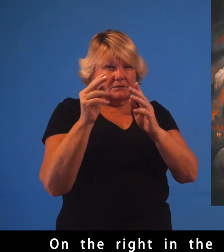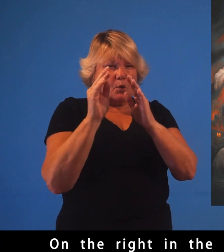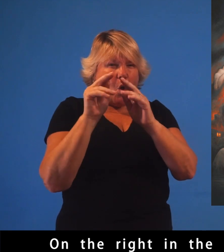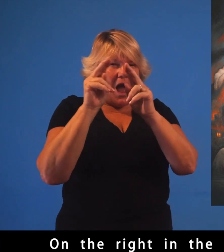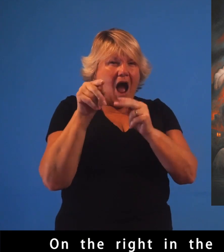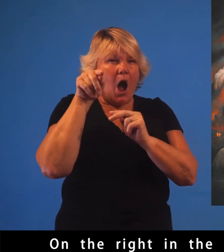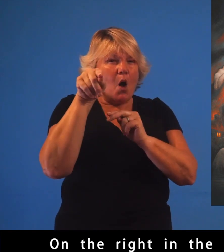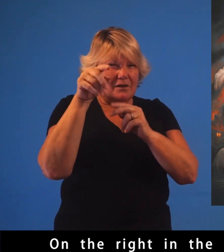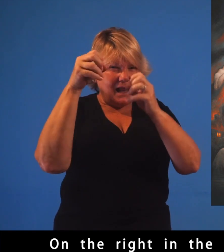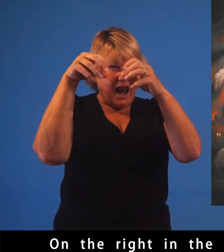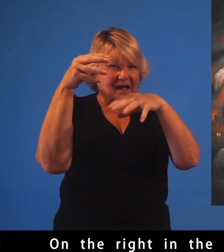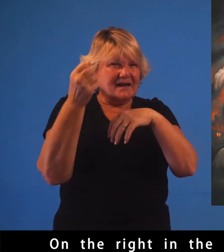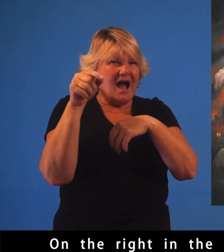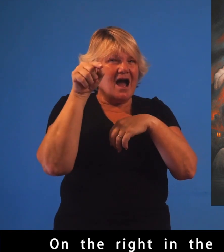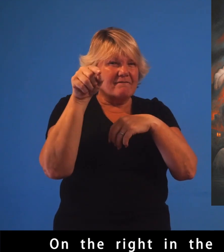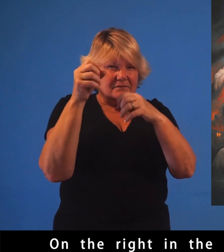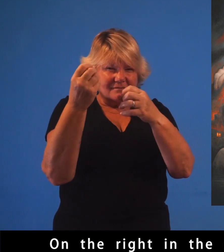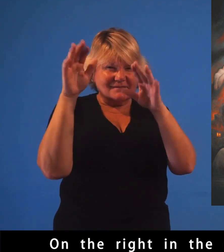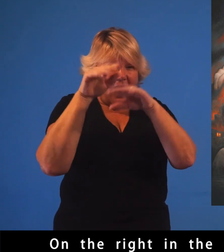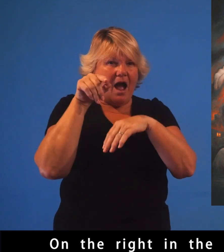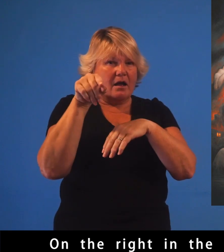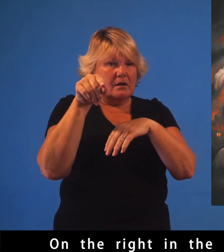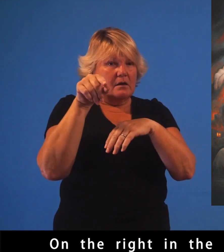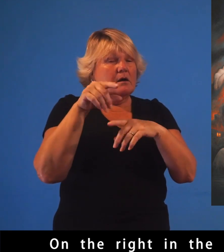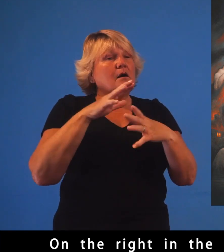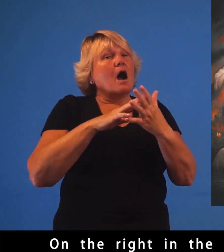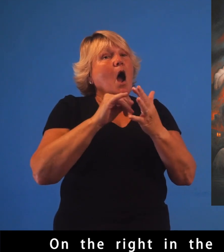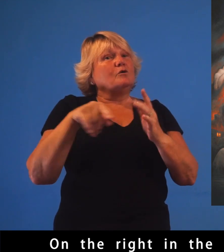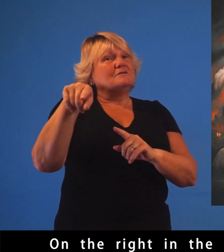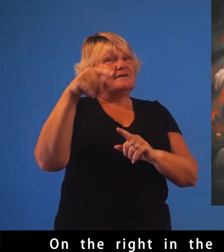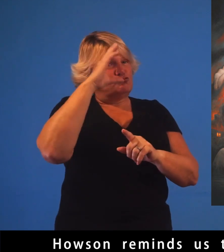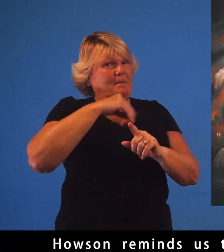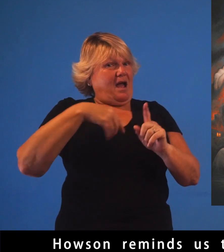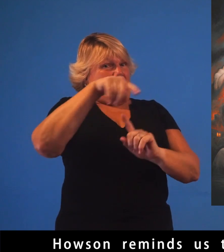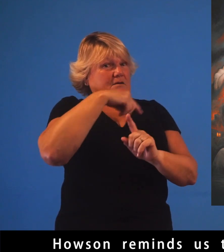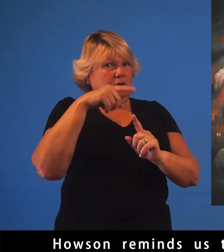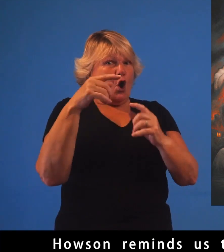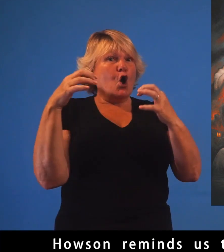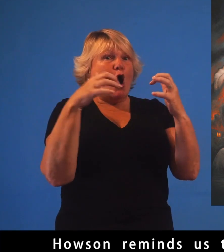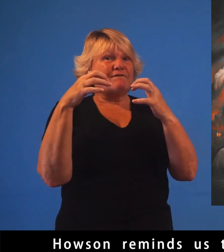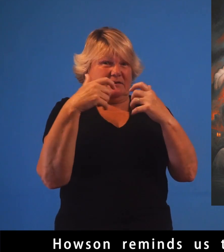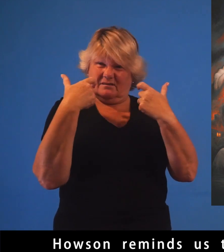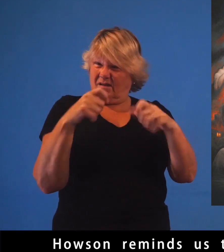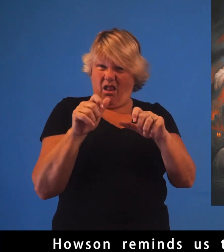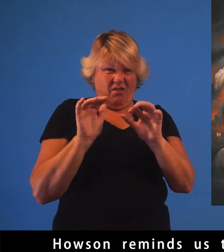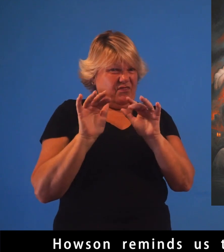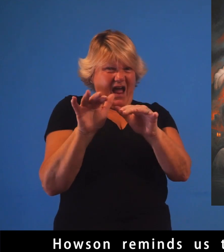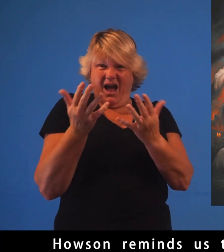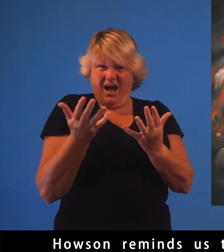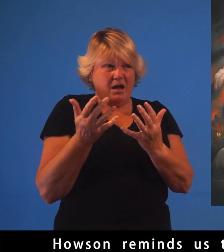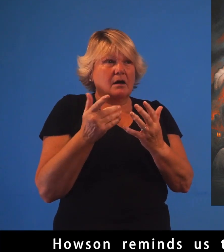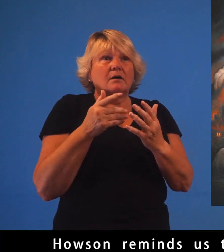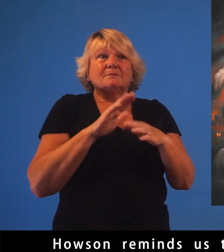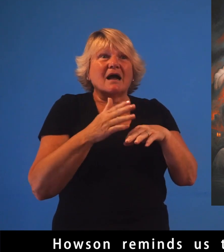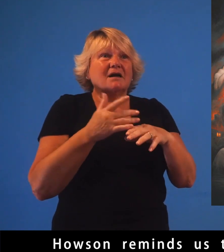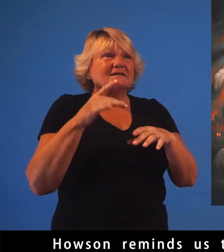On the right, in the distance, is a small house that has its lights on, glowing in the darkness. Howson reminds us that the conflict is